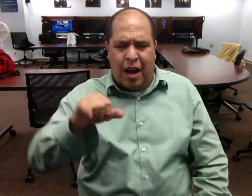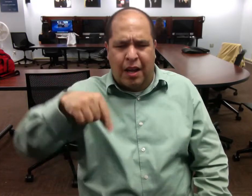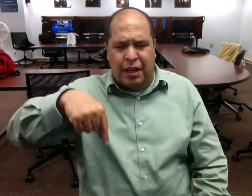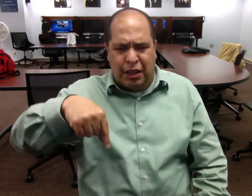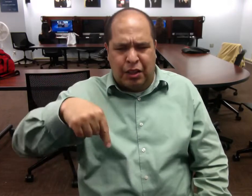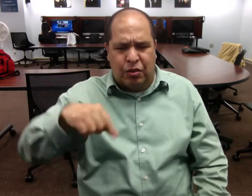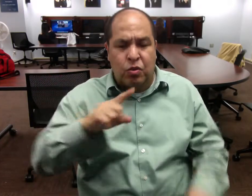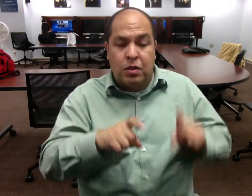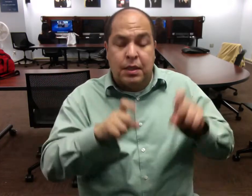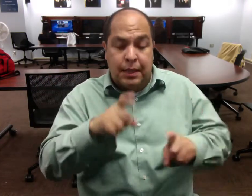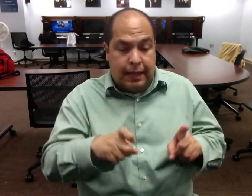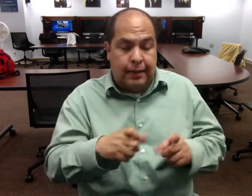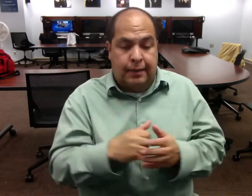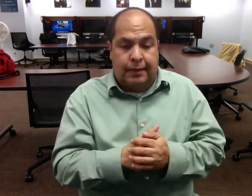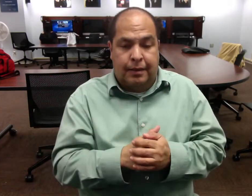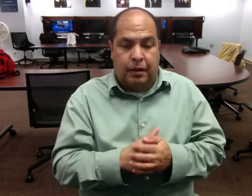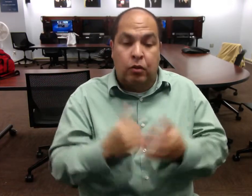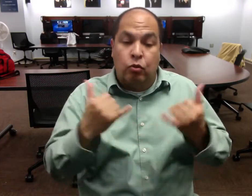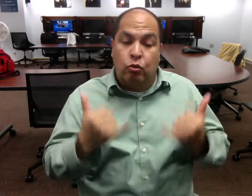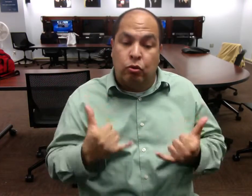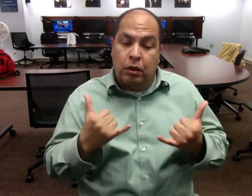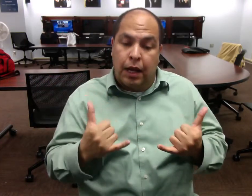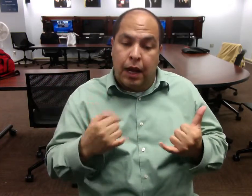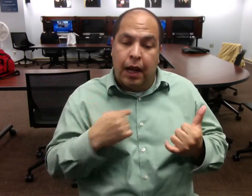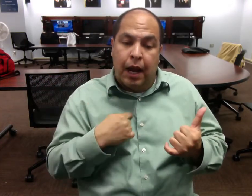Today, I want to remind you about Gardner's work.